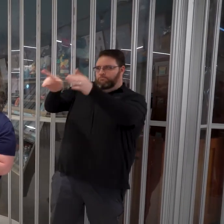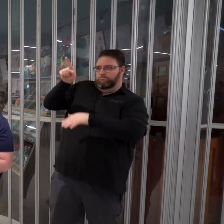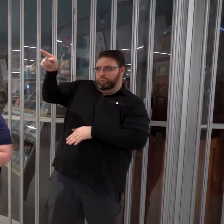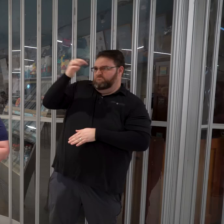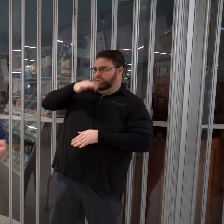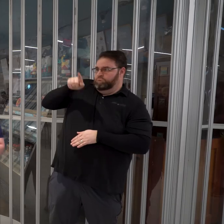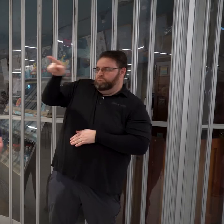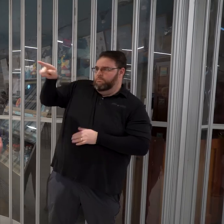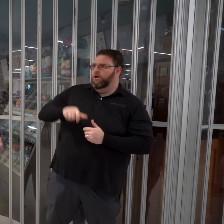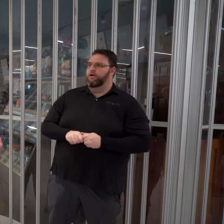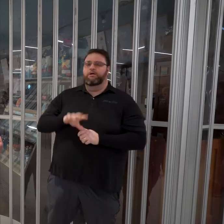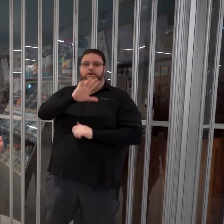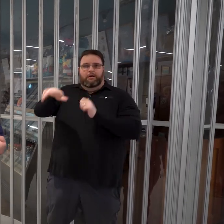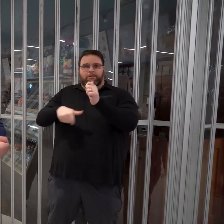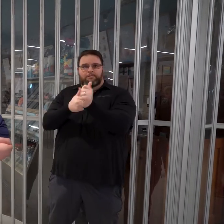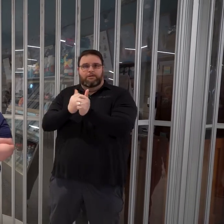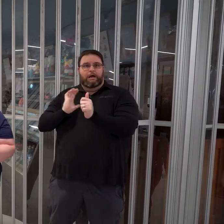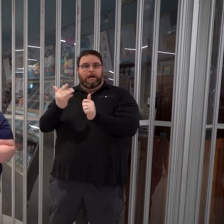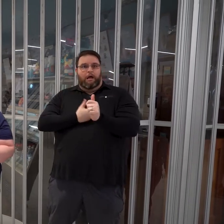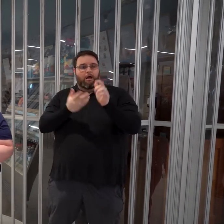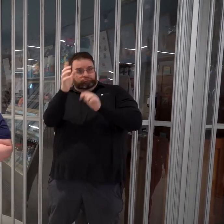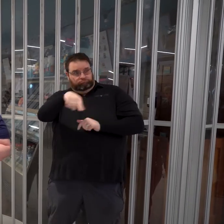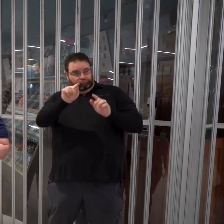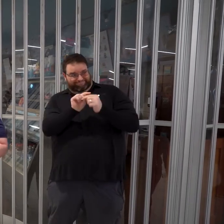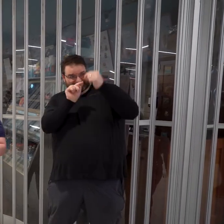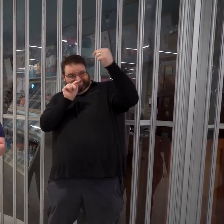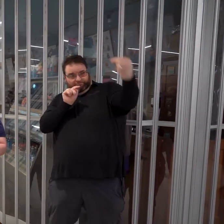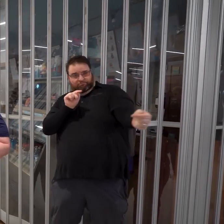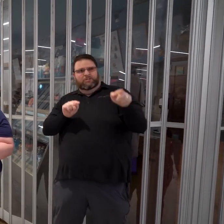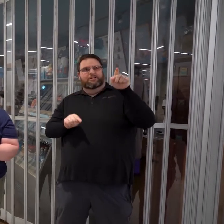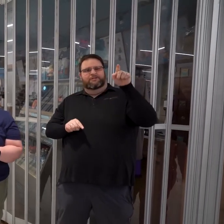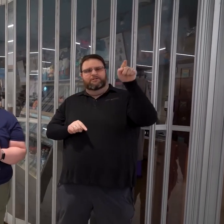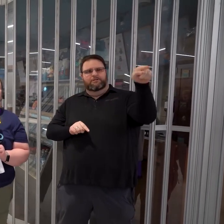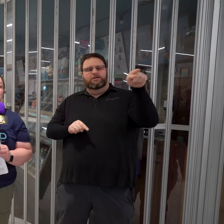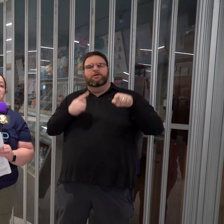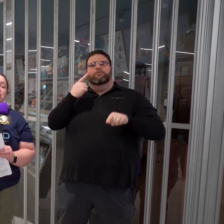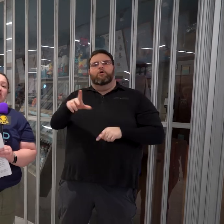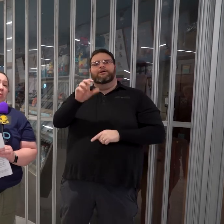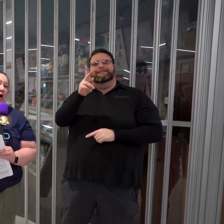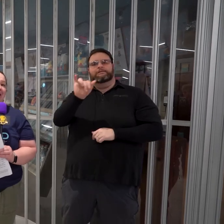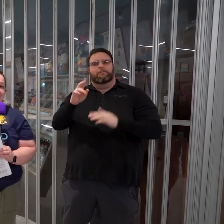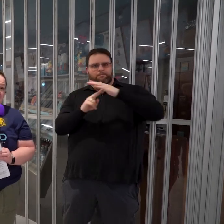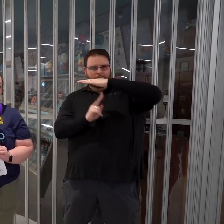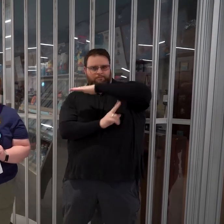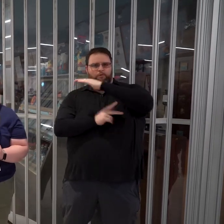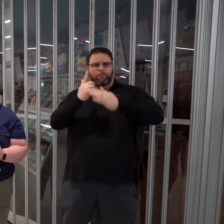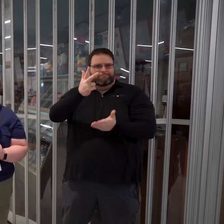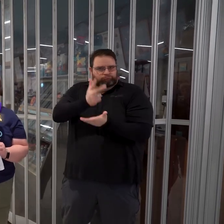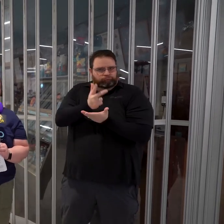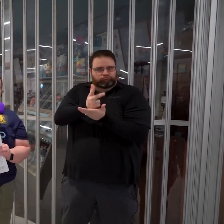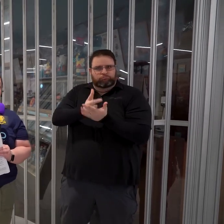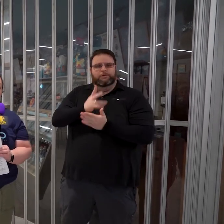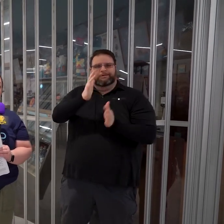here. And behind our tour, directly behind me, is the Sky Bridge to the parking deck, which